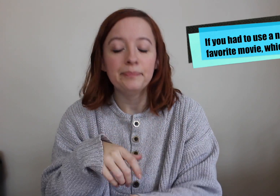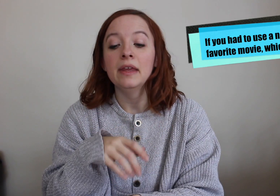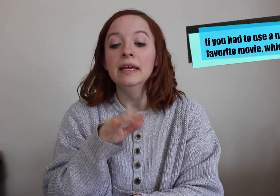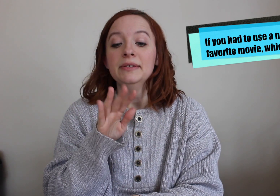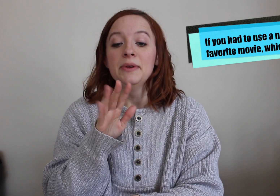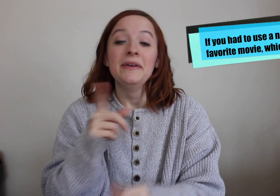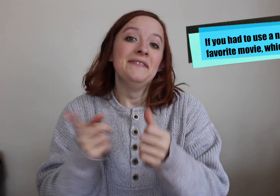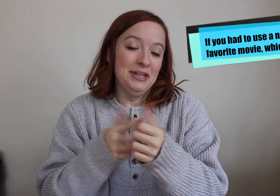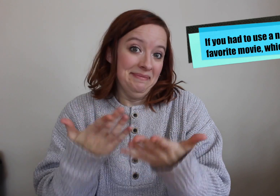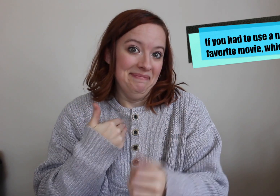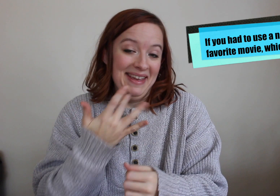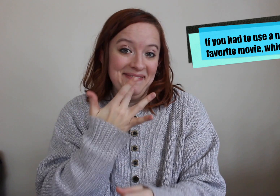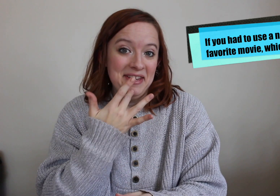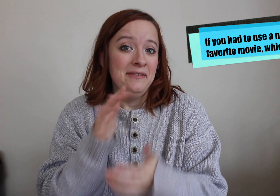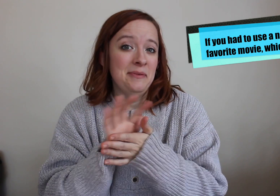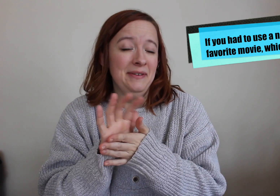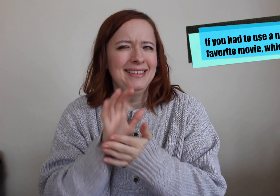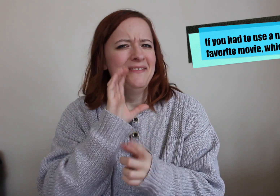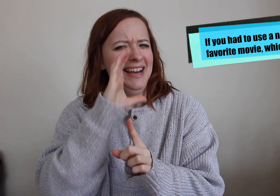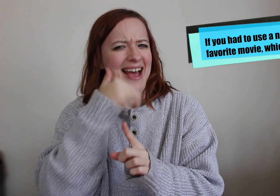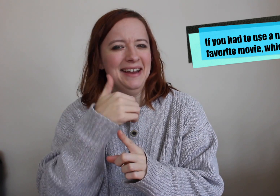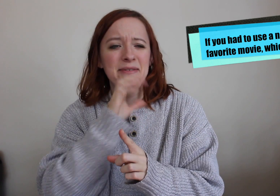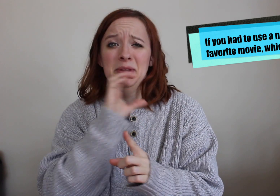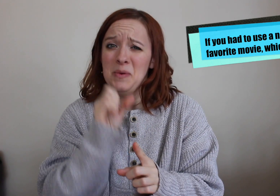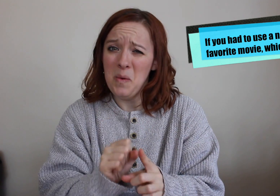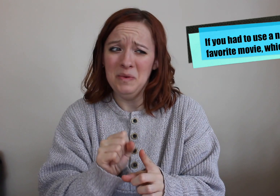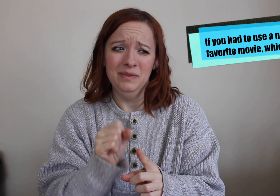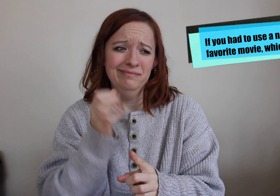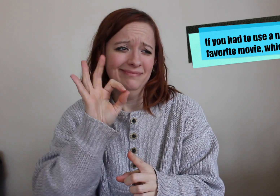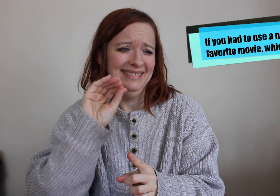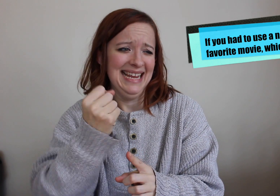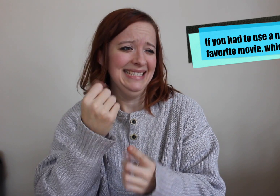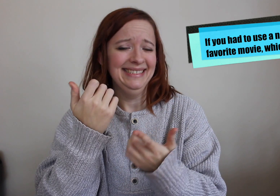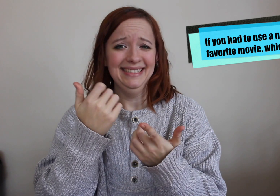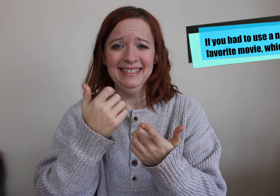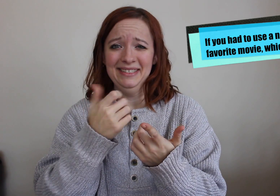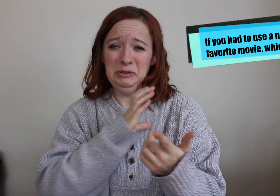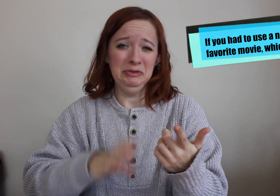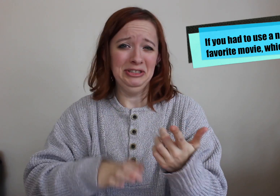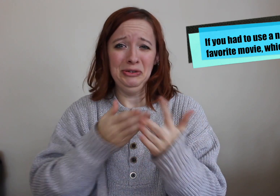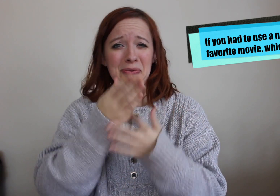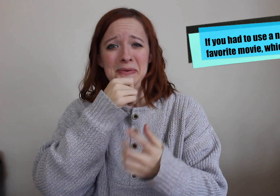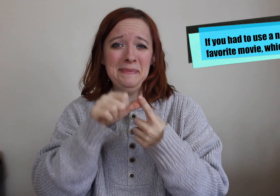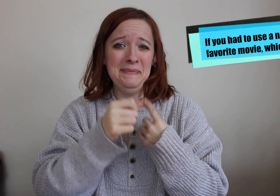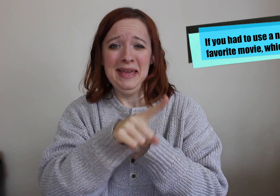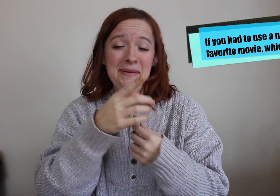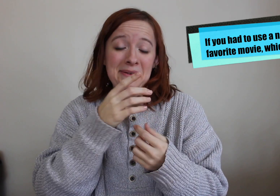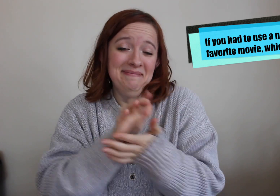would that be? First of all, my favorite movie, which is kind of odd, it's a pretty old, I think 90s movie. It's like a Christian through